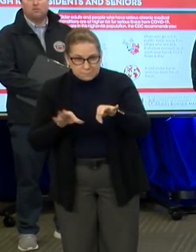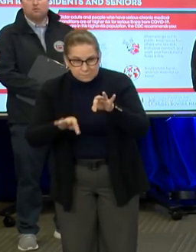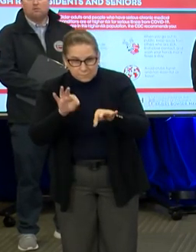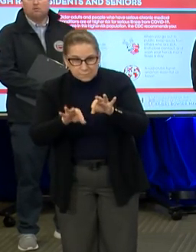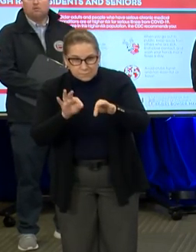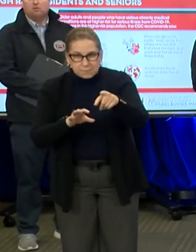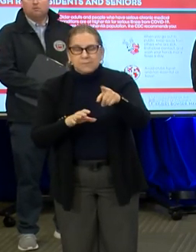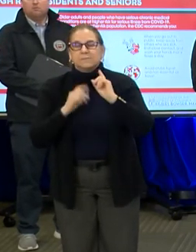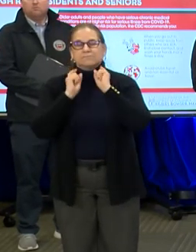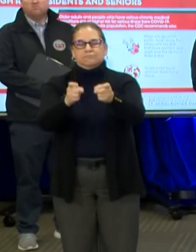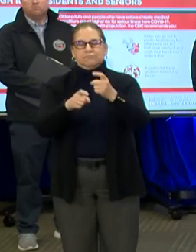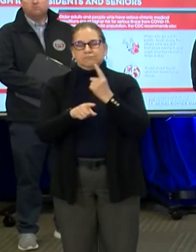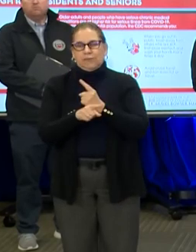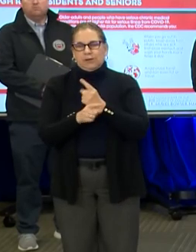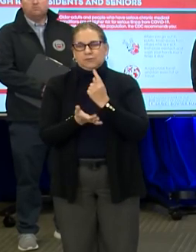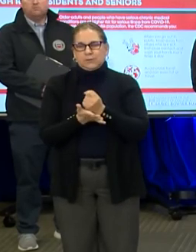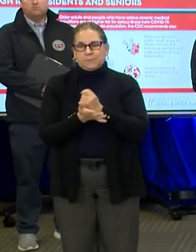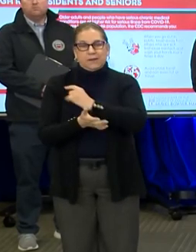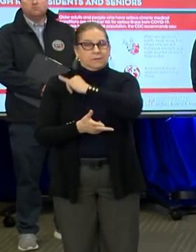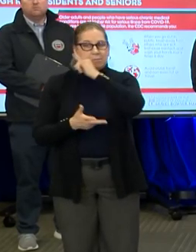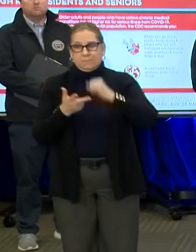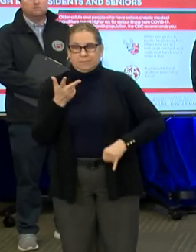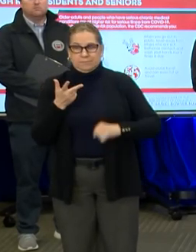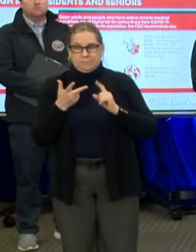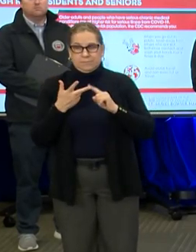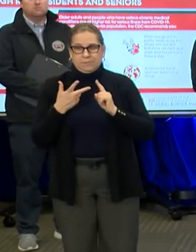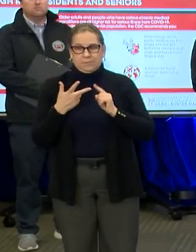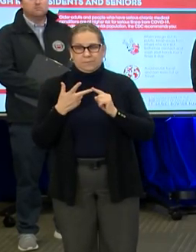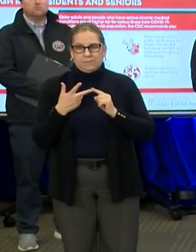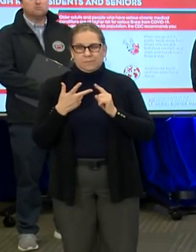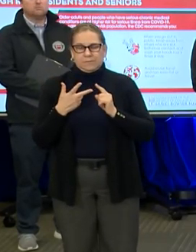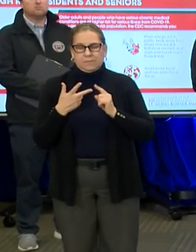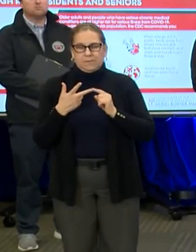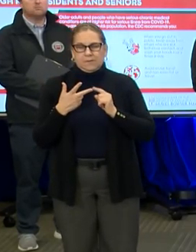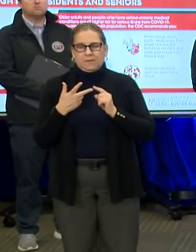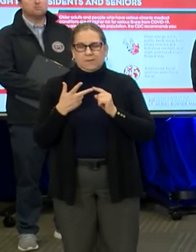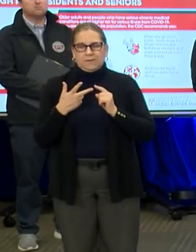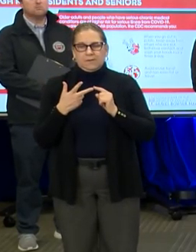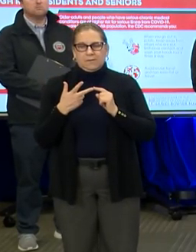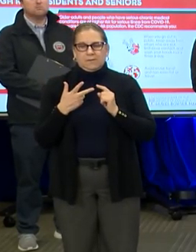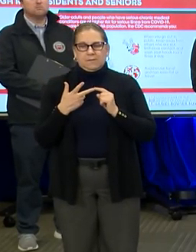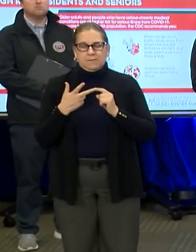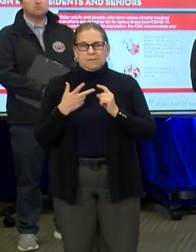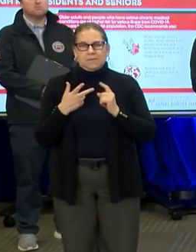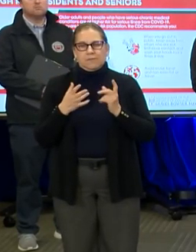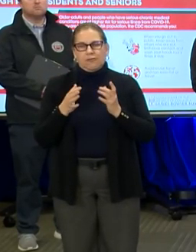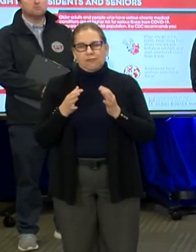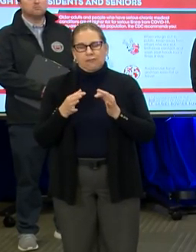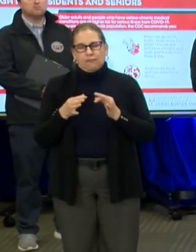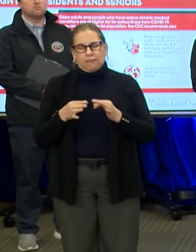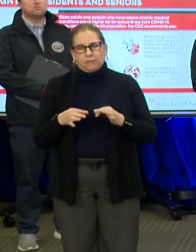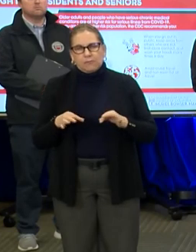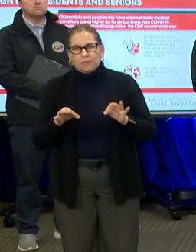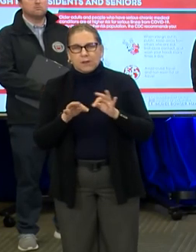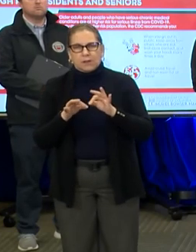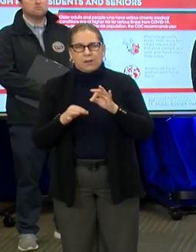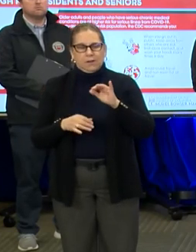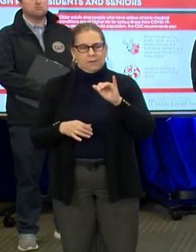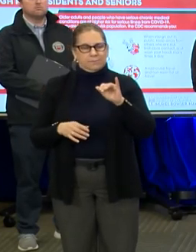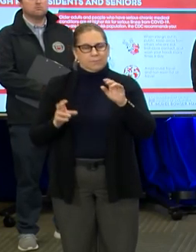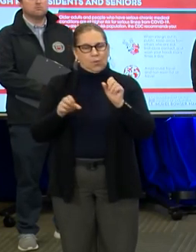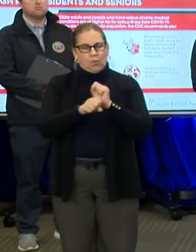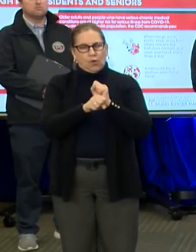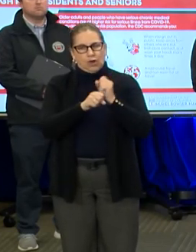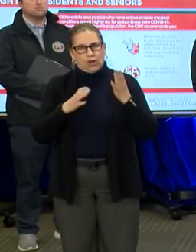group includes critical infrastructure workers with symptoms, individuals who do not meet any of the above categories but have